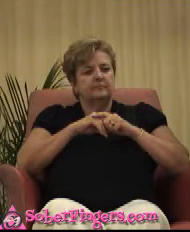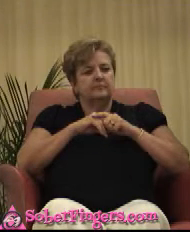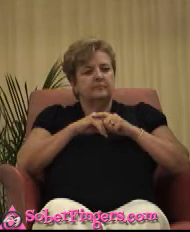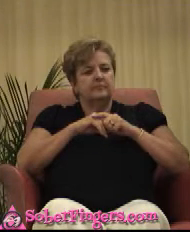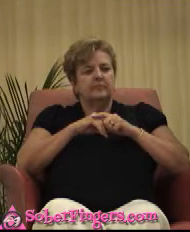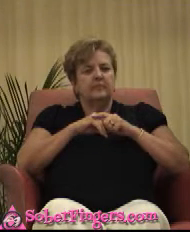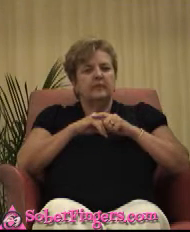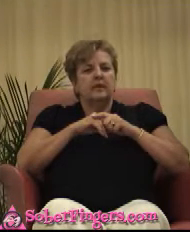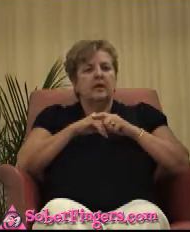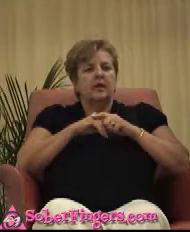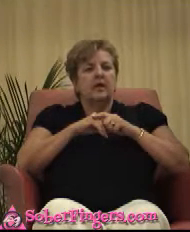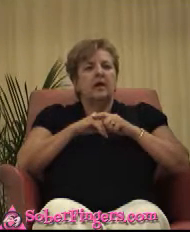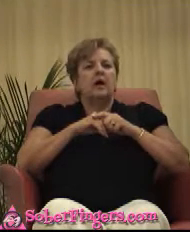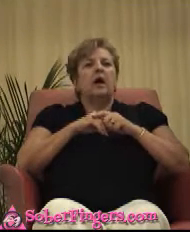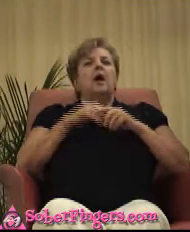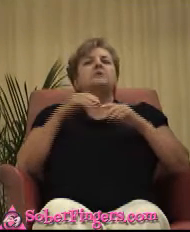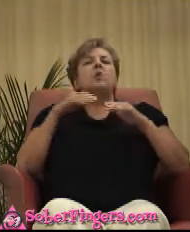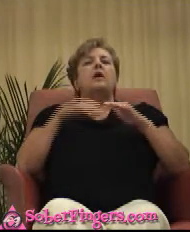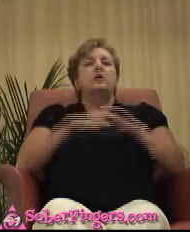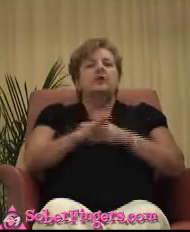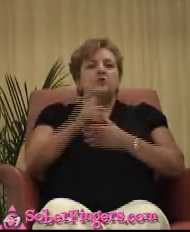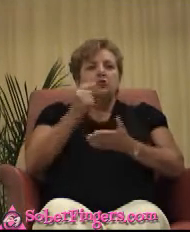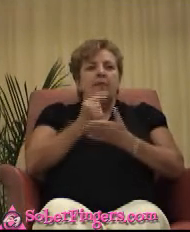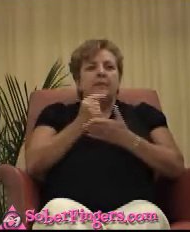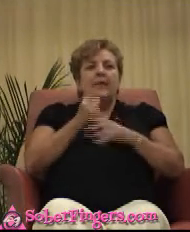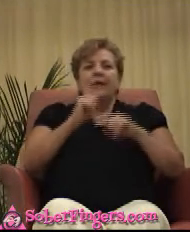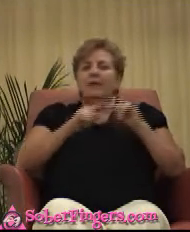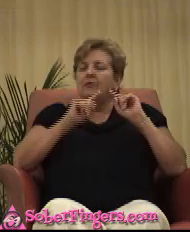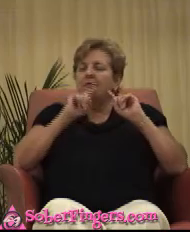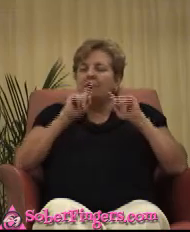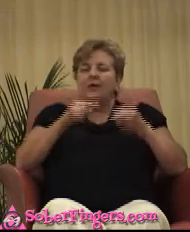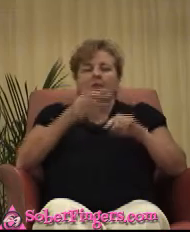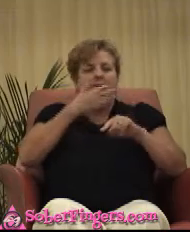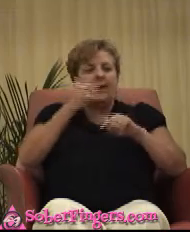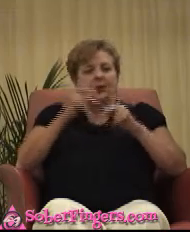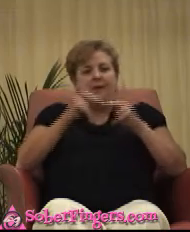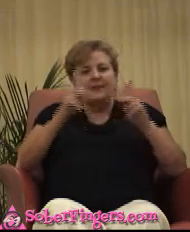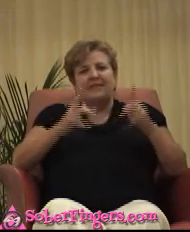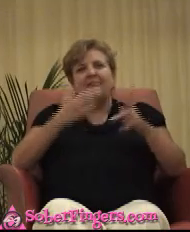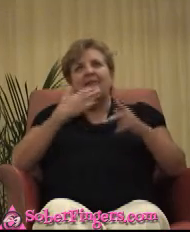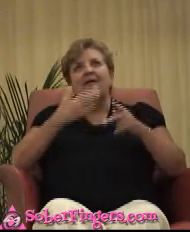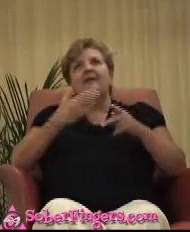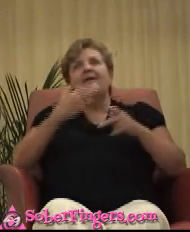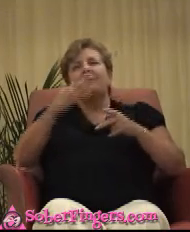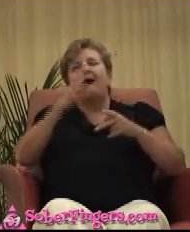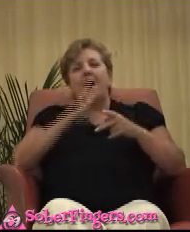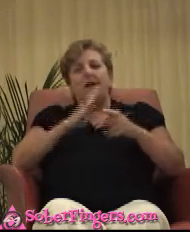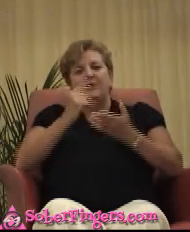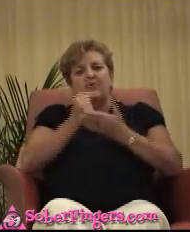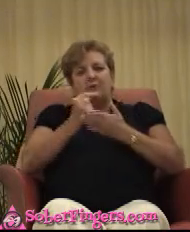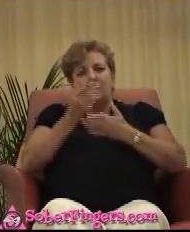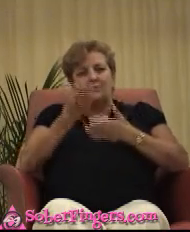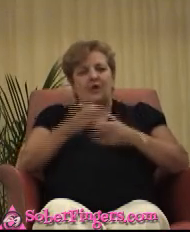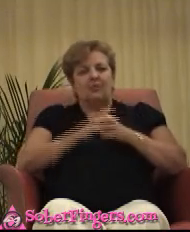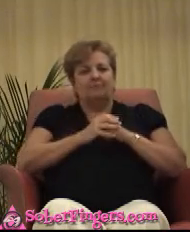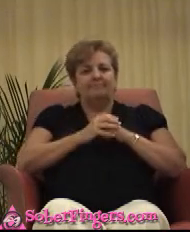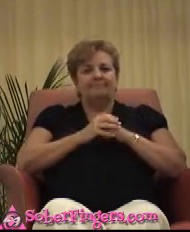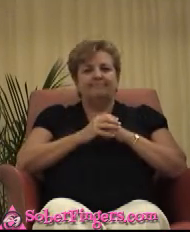treatment, and I couldn't have gone to a better place, and thank God it was there for me. And I was devastated. I didn't want anybody in there to know who I was or